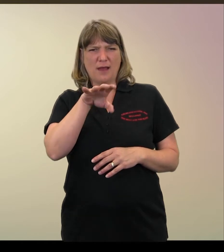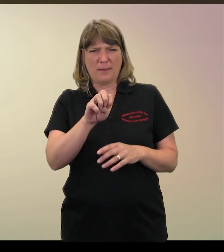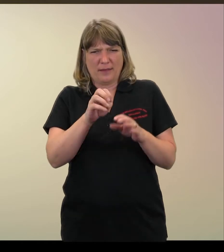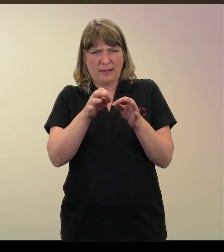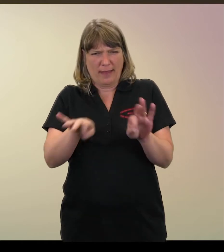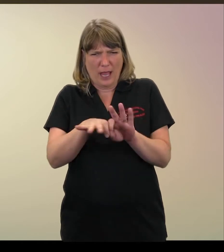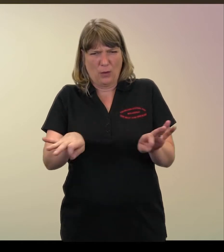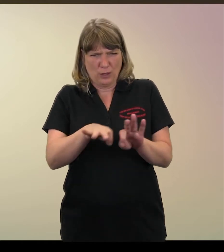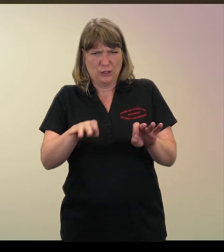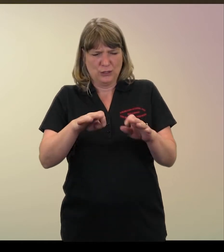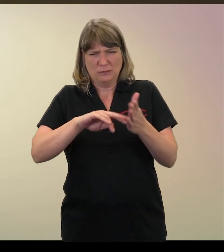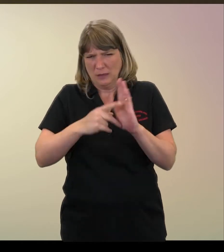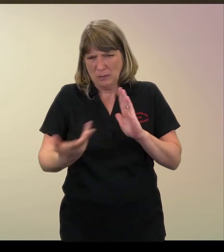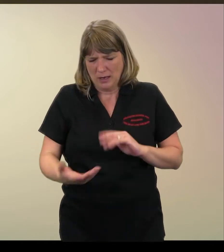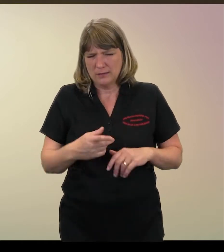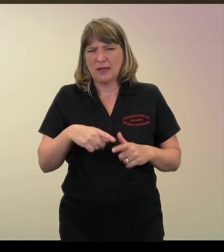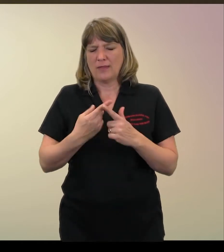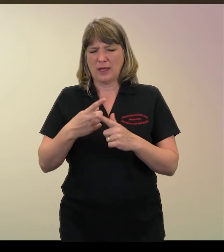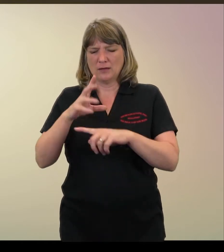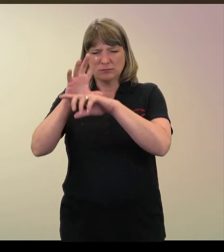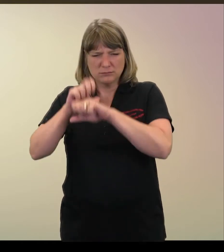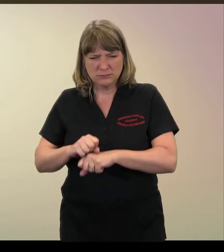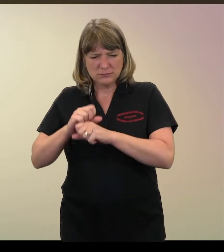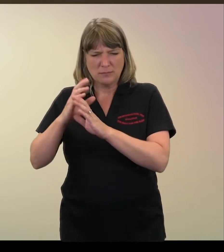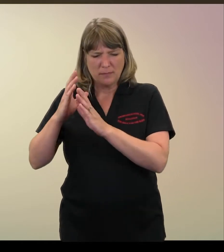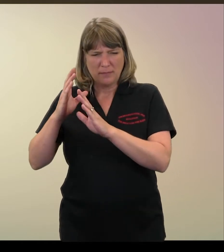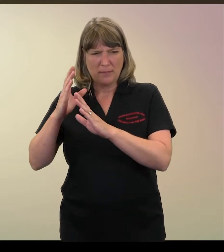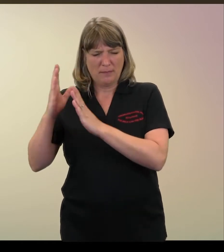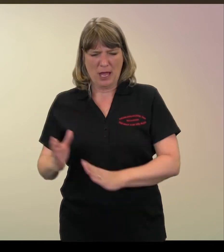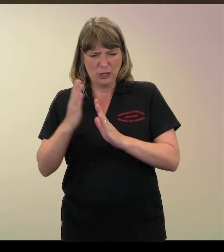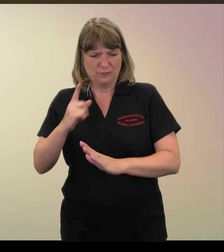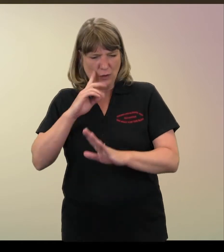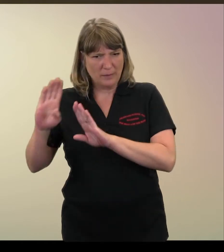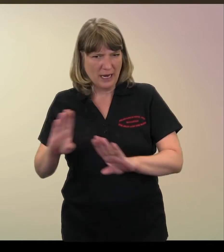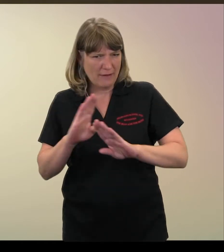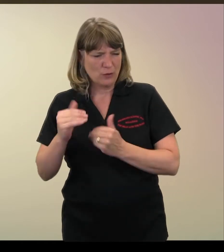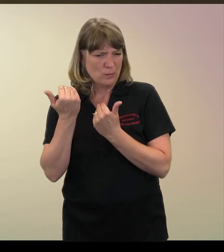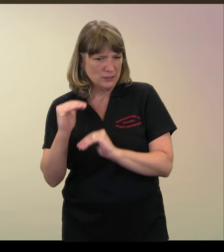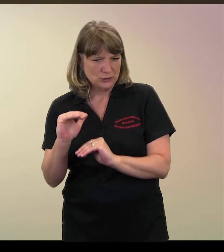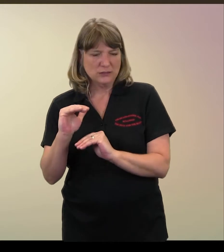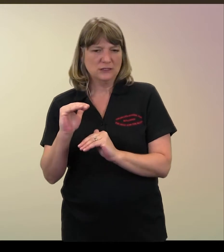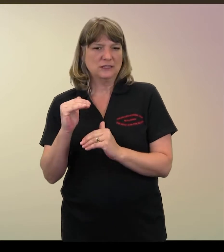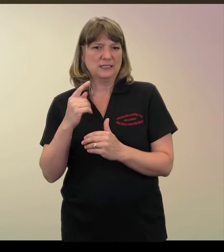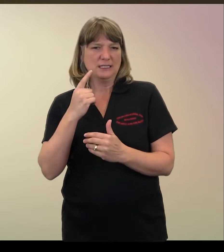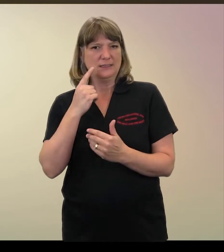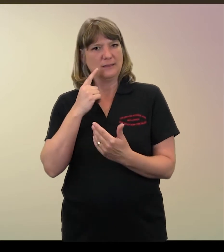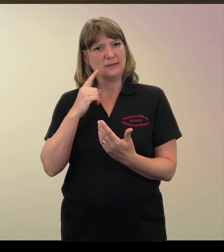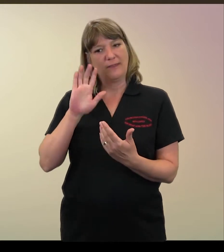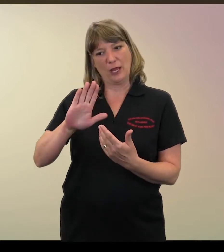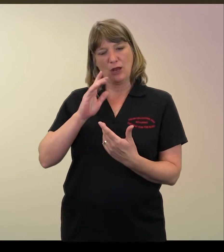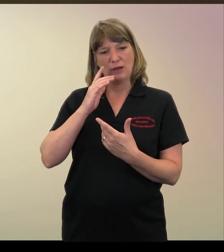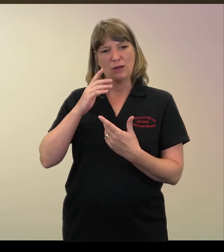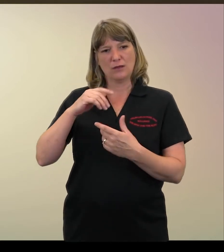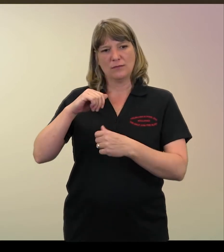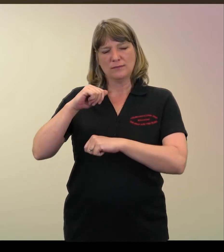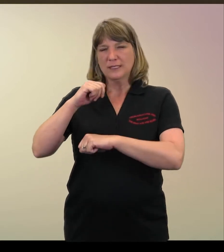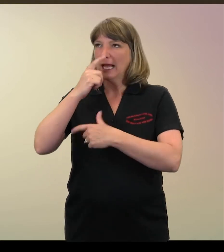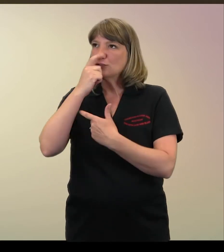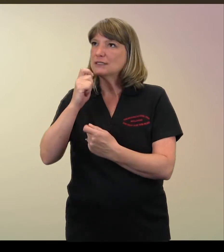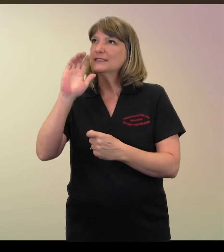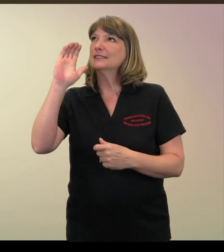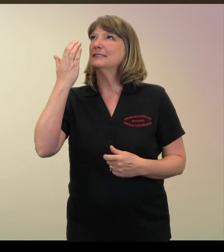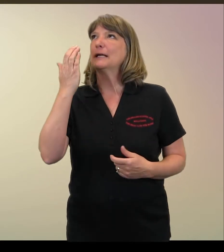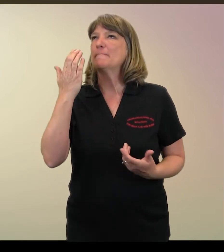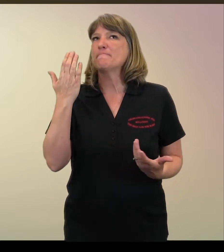means. Excessive adherence to routines or ritualized patterns of behavior, highly restricted, fixated interests, or interests